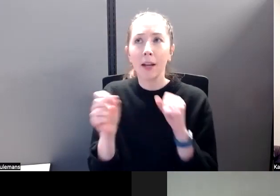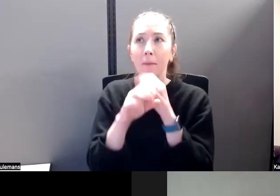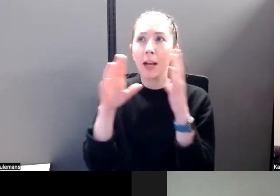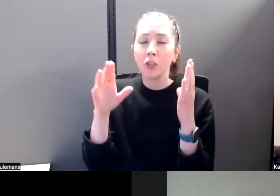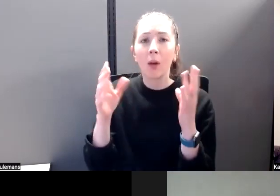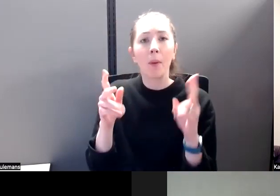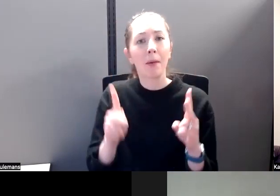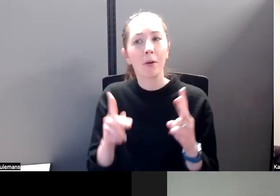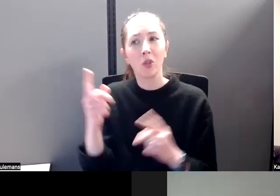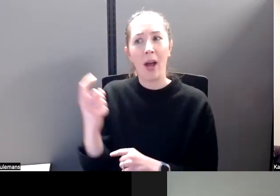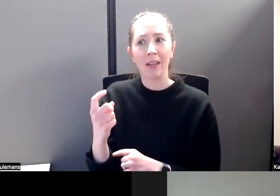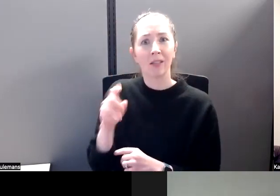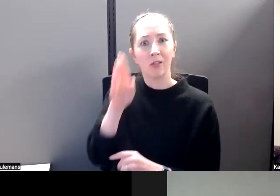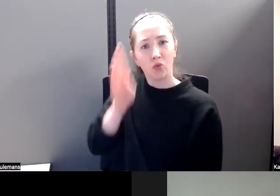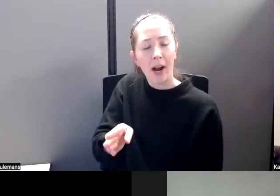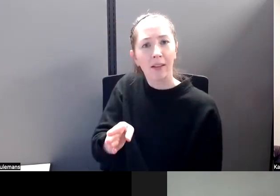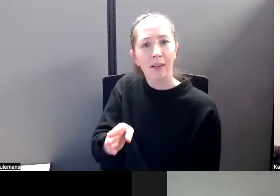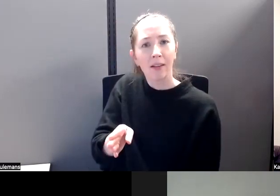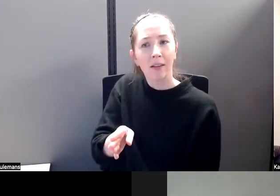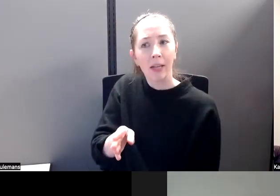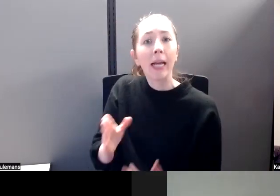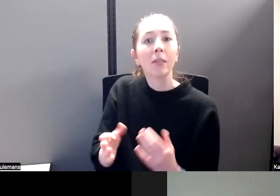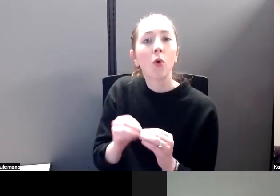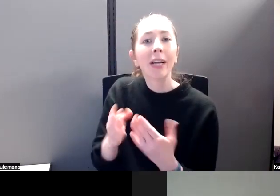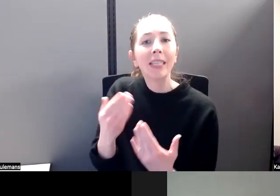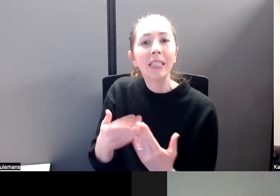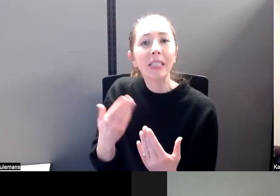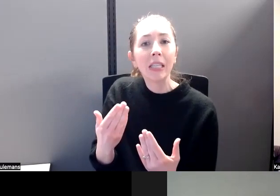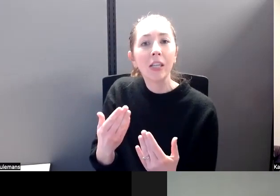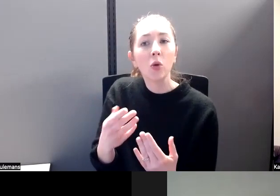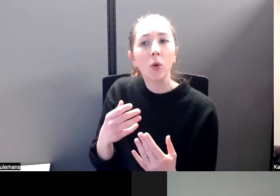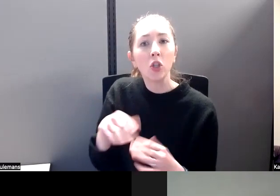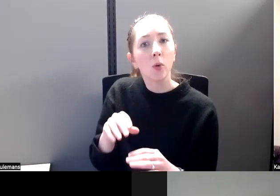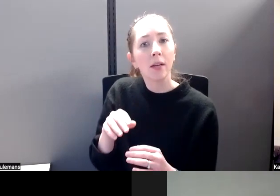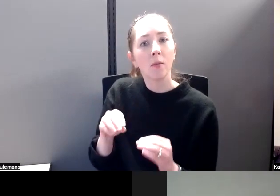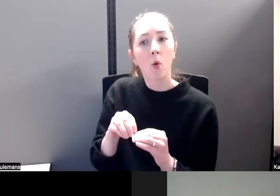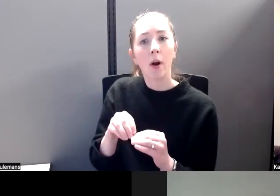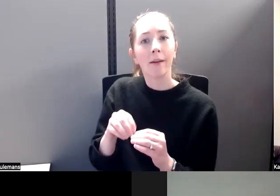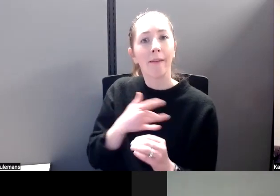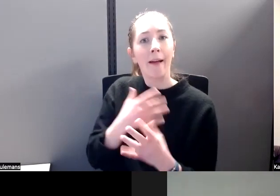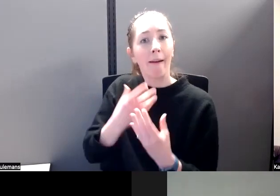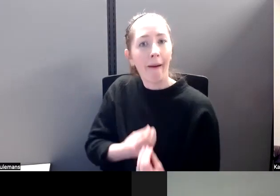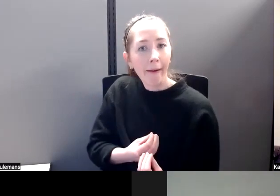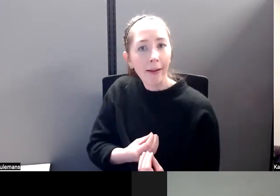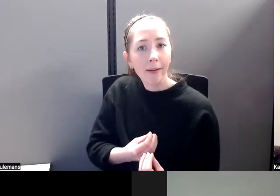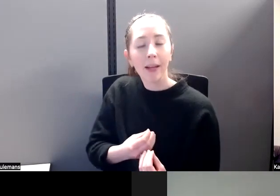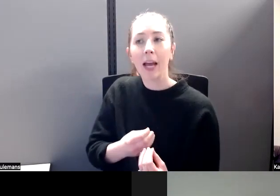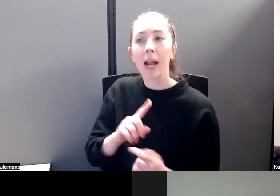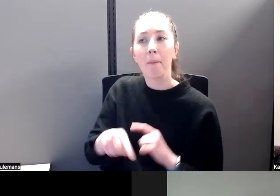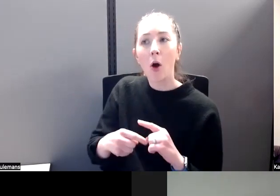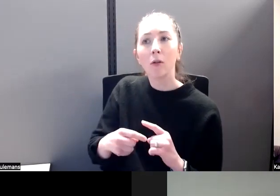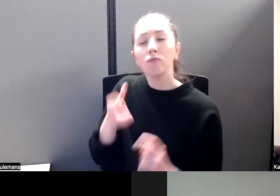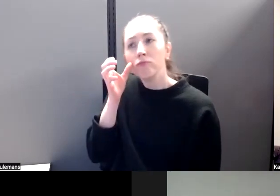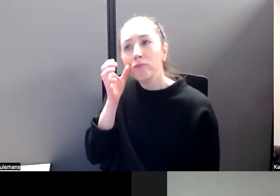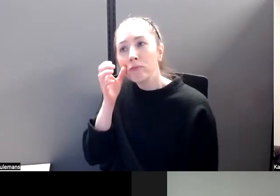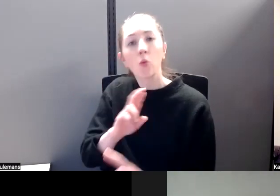want people to ask me straight up, you know, like, it's just easier. And you can do it in a way that's kind and about learning. And so like you doing